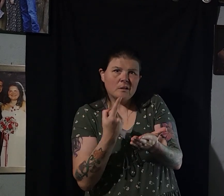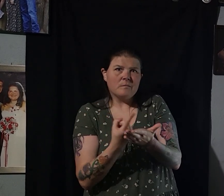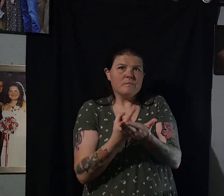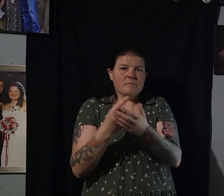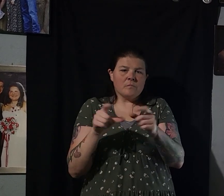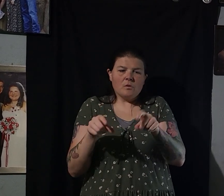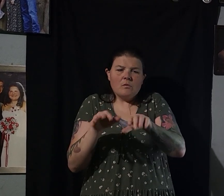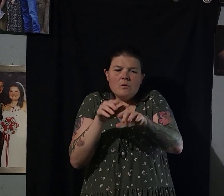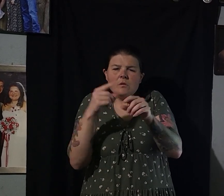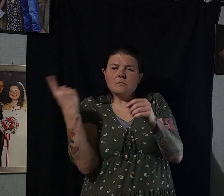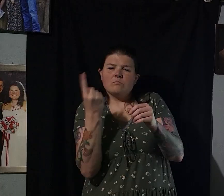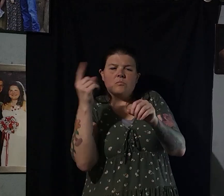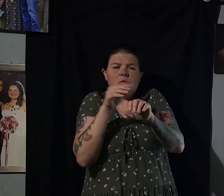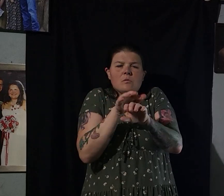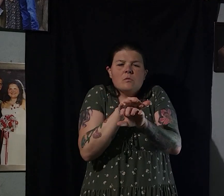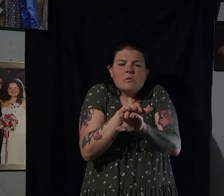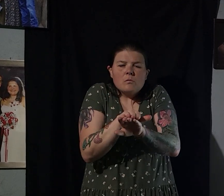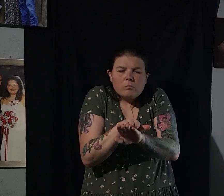always incredibly slowly.